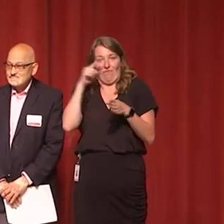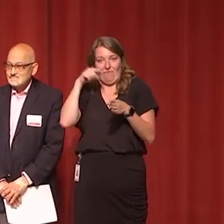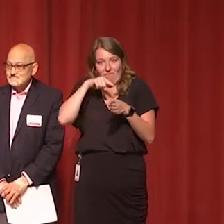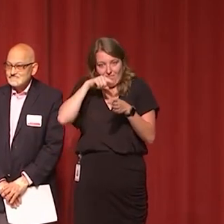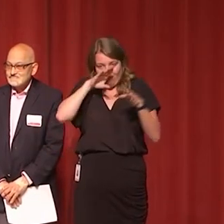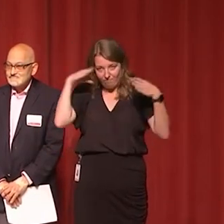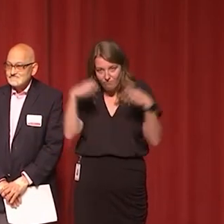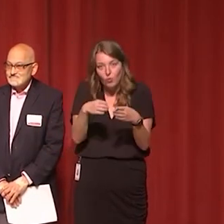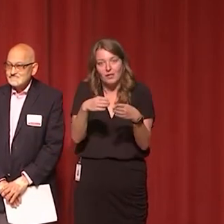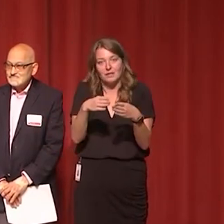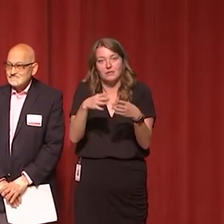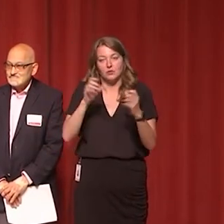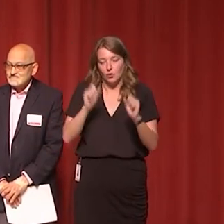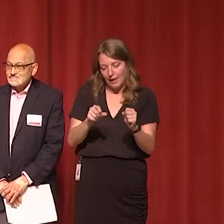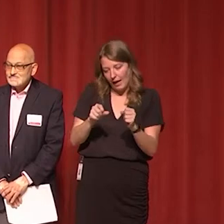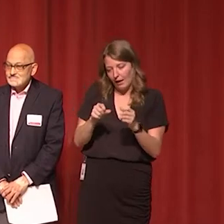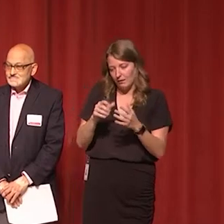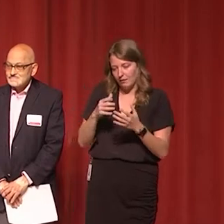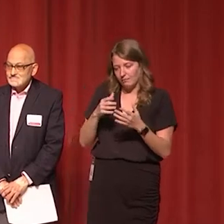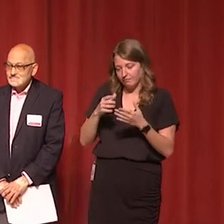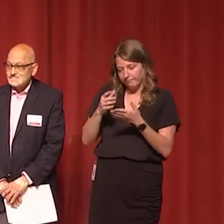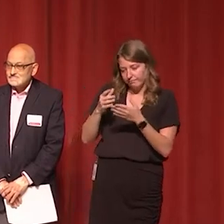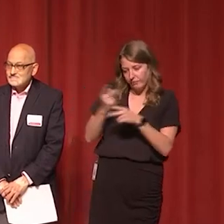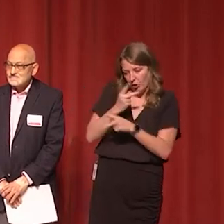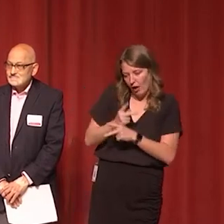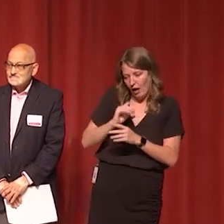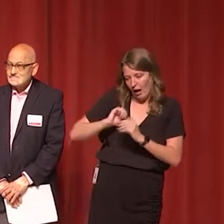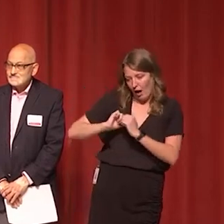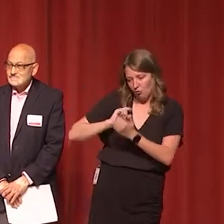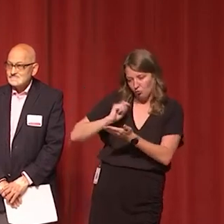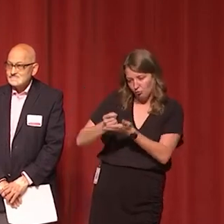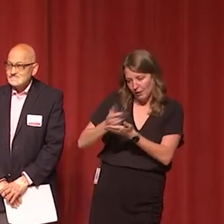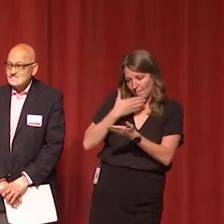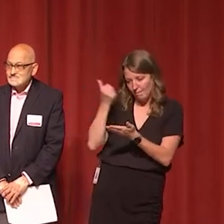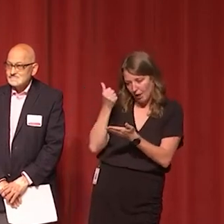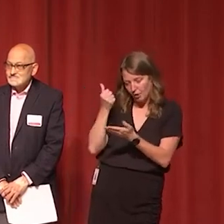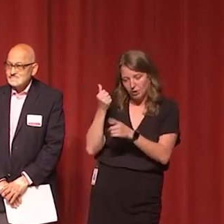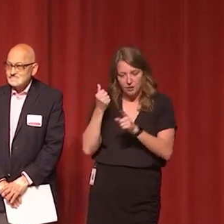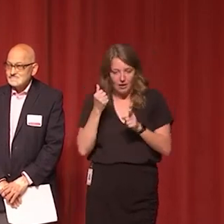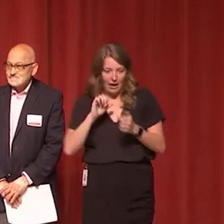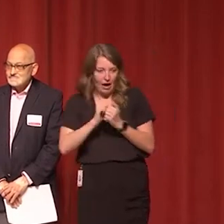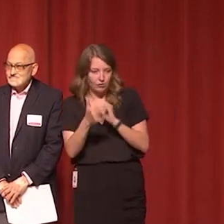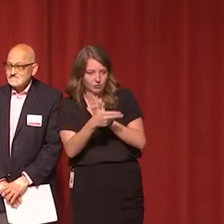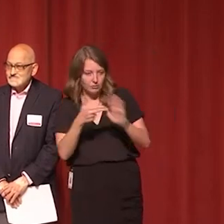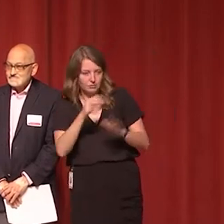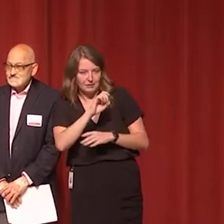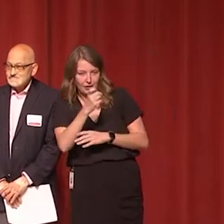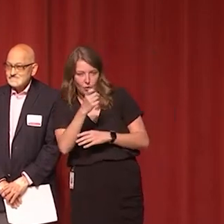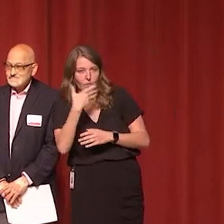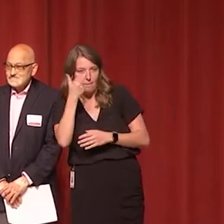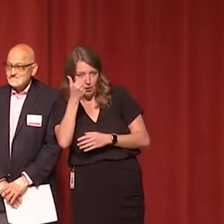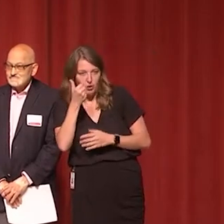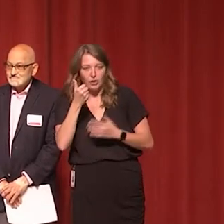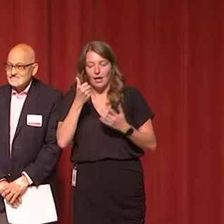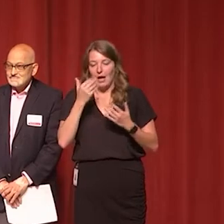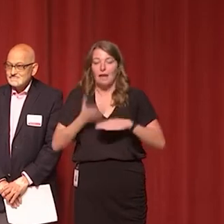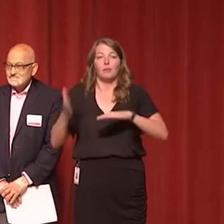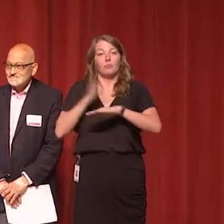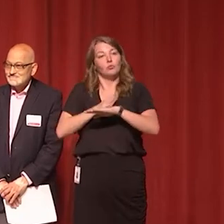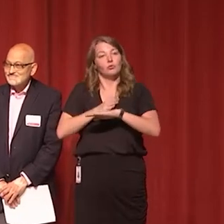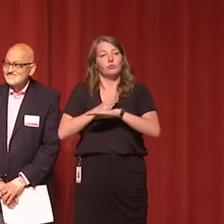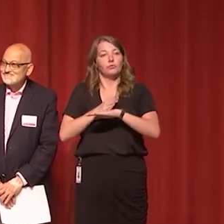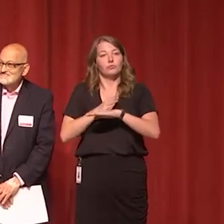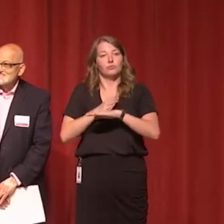better treatments, more precise diagnoses, and improve outcomes for our patients. I